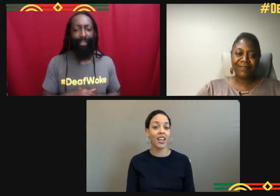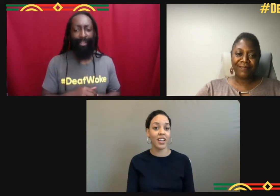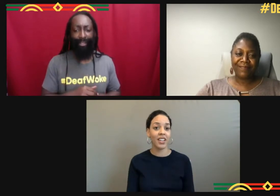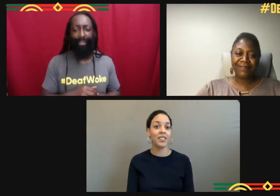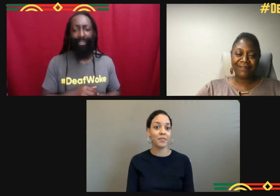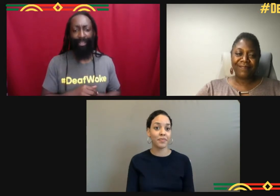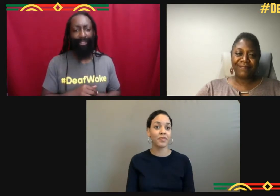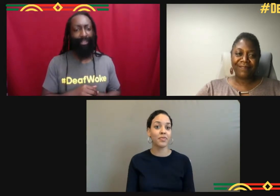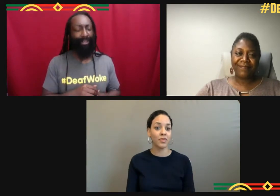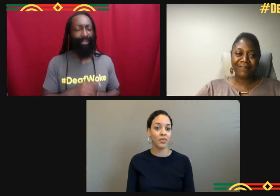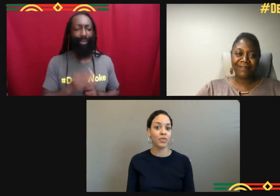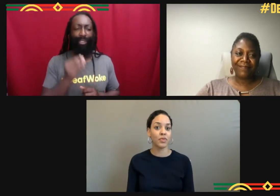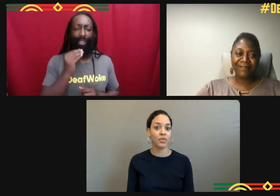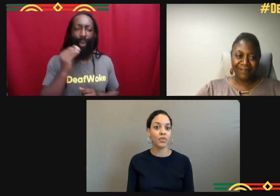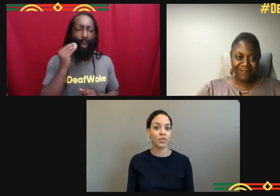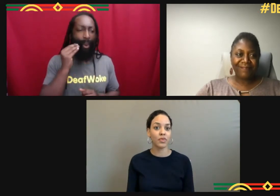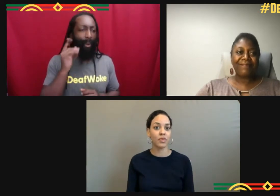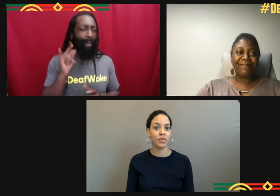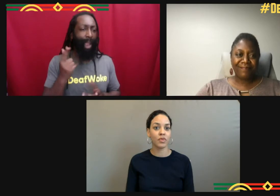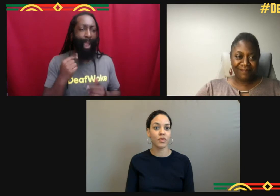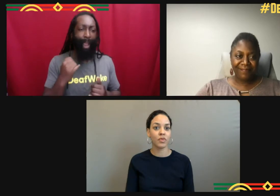Yeah, I attended the homecoming.